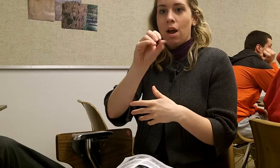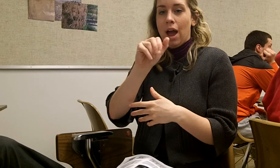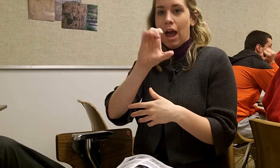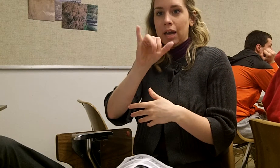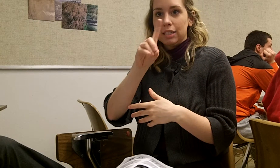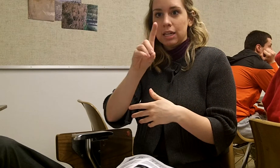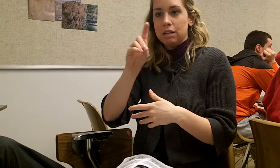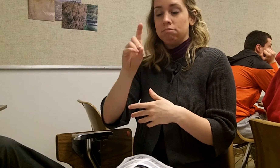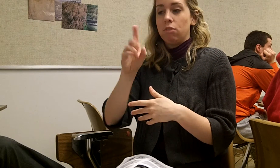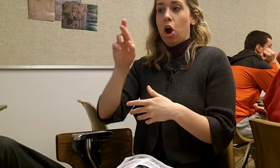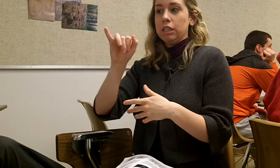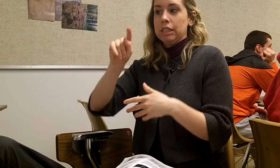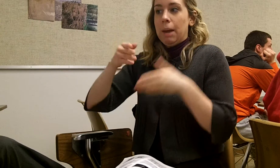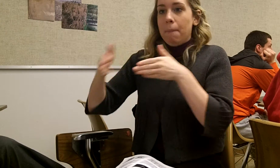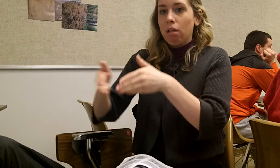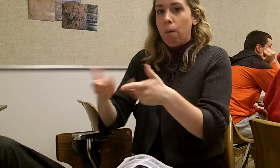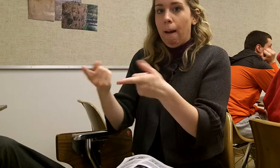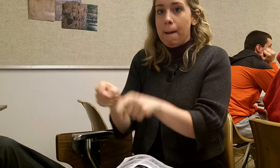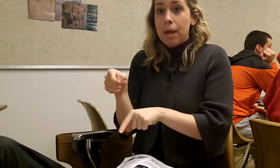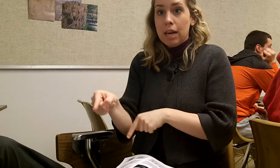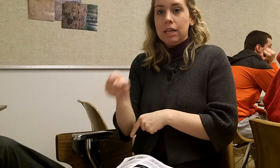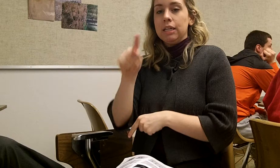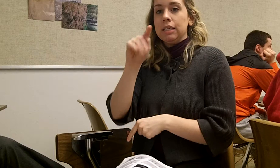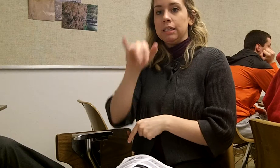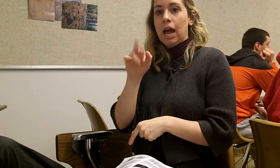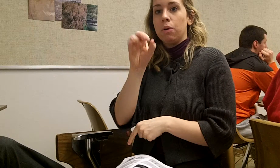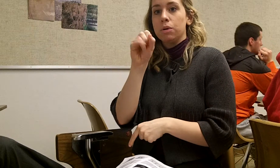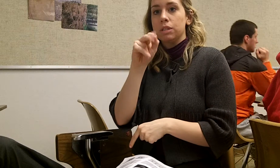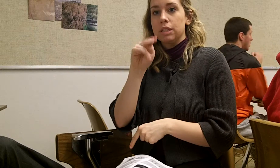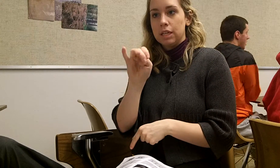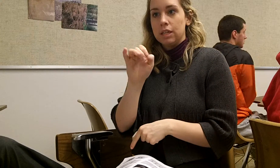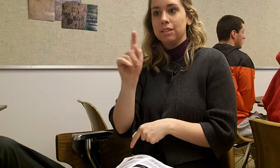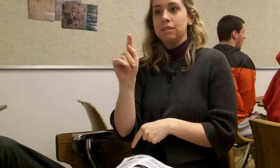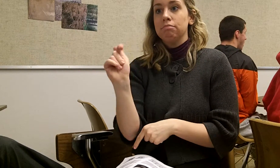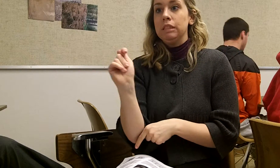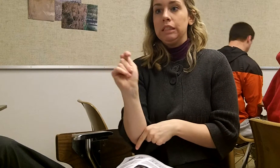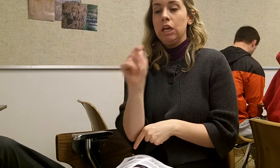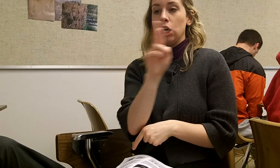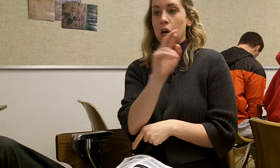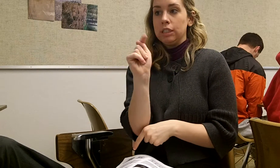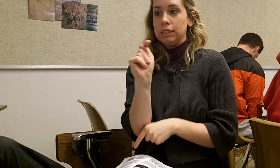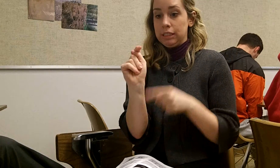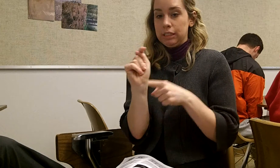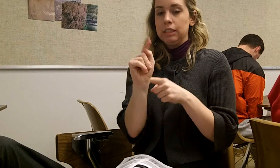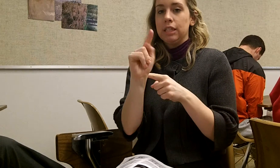pathway phosphorylate? Tyrosine, that's the T actually in RTK. But other than that, they're actually very similar so